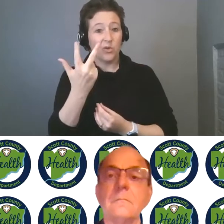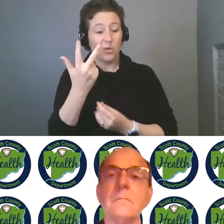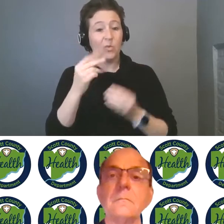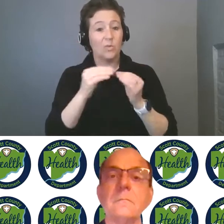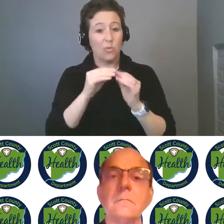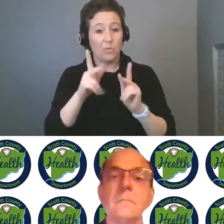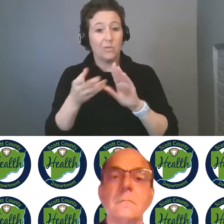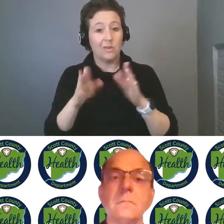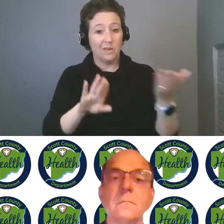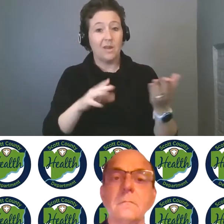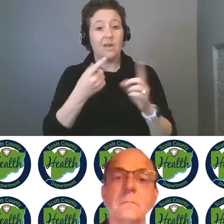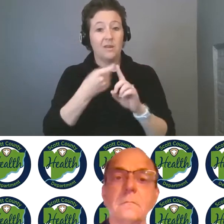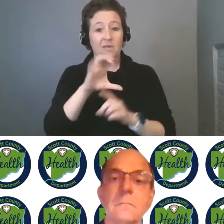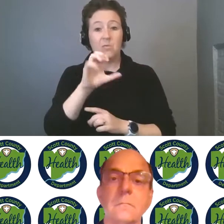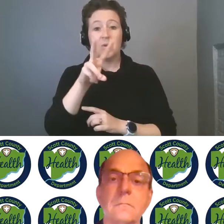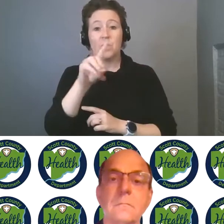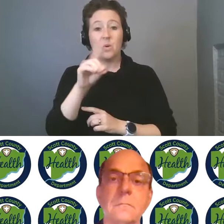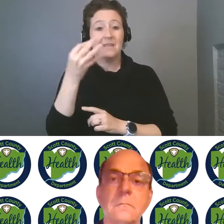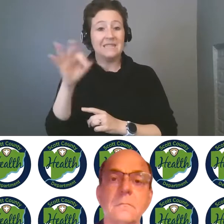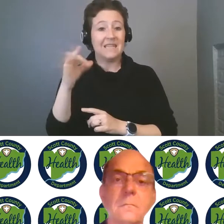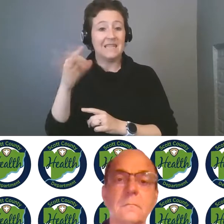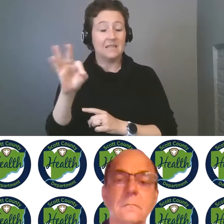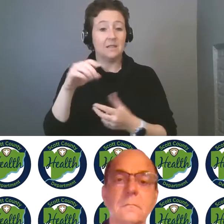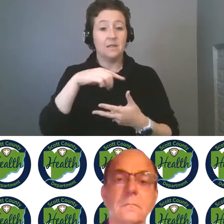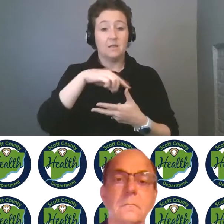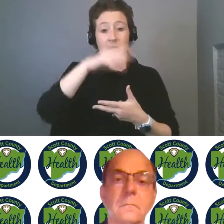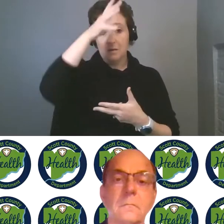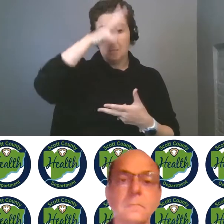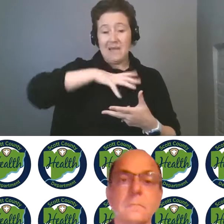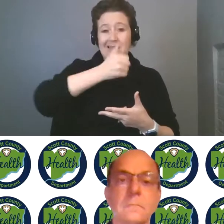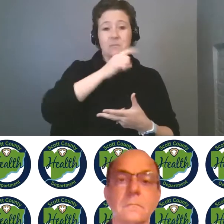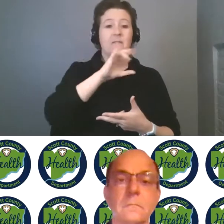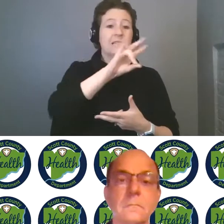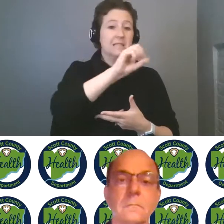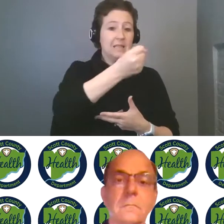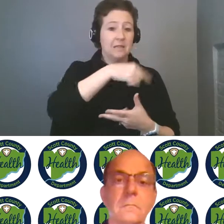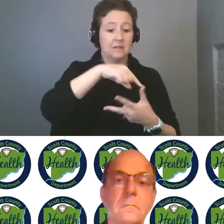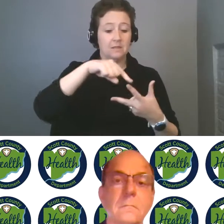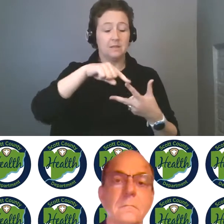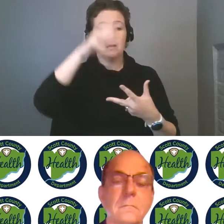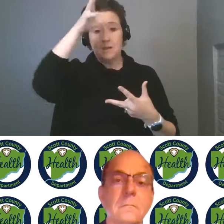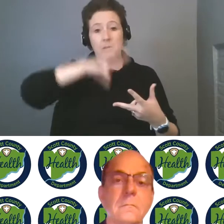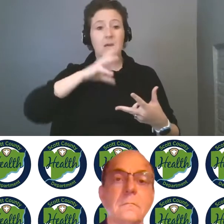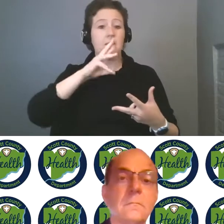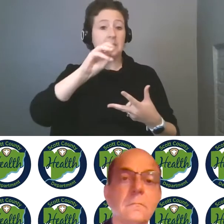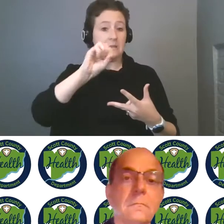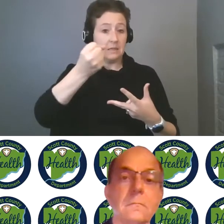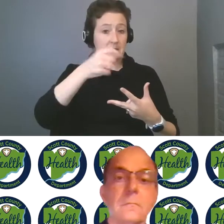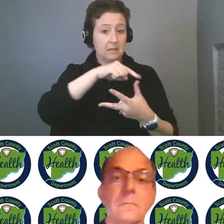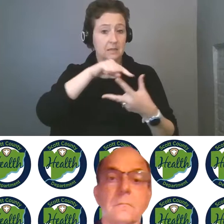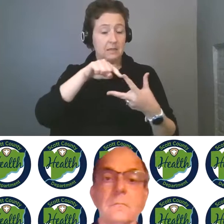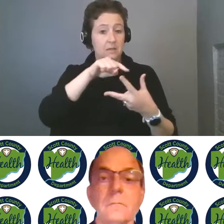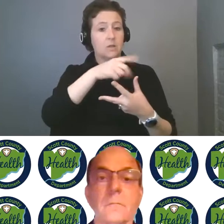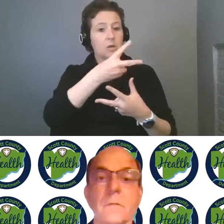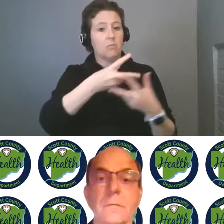from COVID-19 in our county. A man in his 70s and a man in his 60s, both of whom had